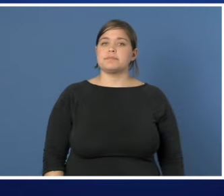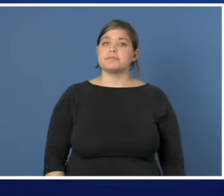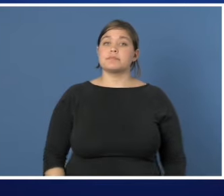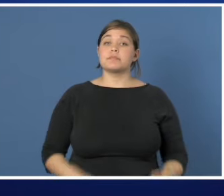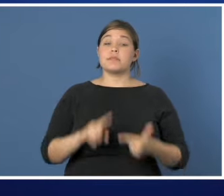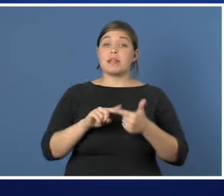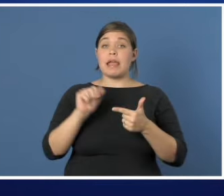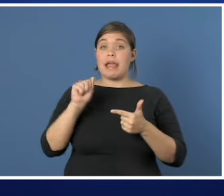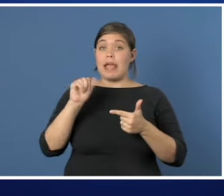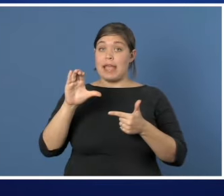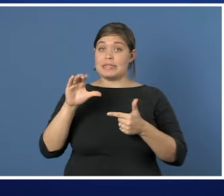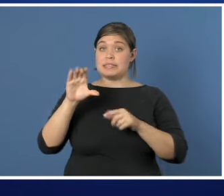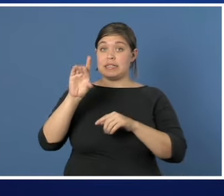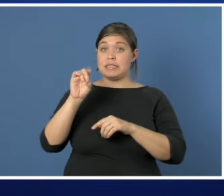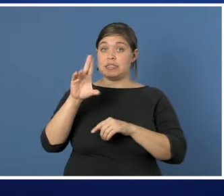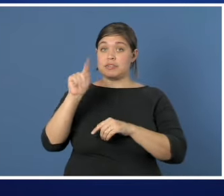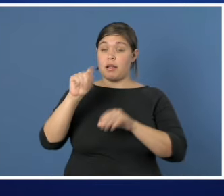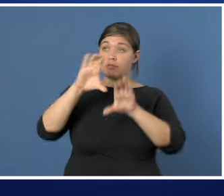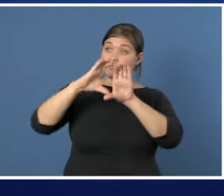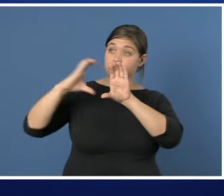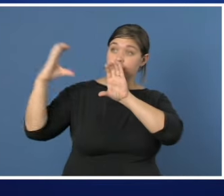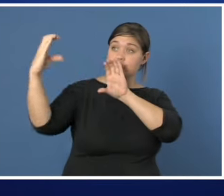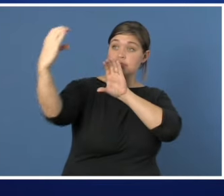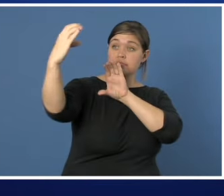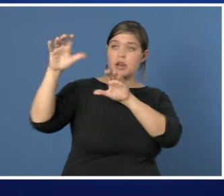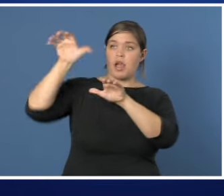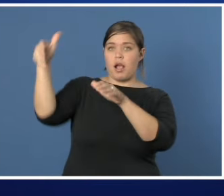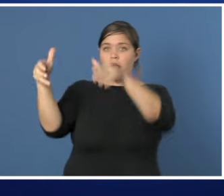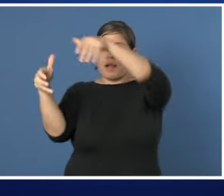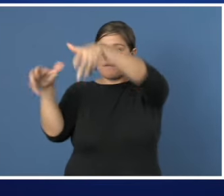Check air conditioning ducts for proper installation.